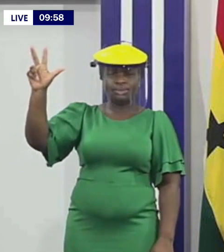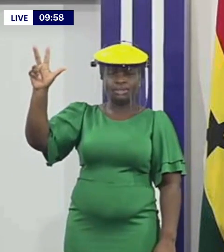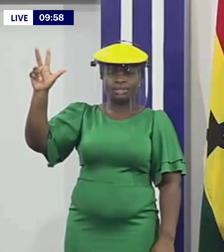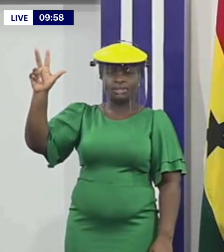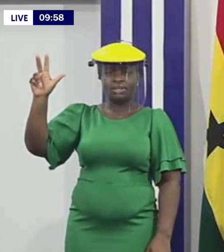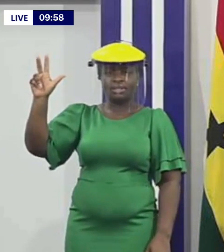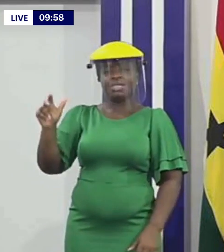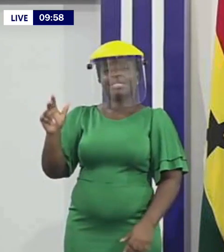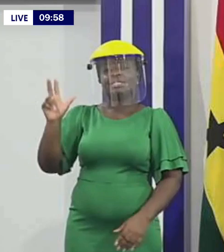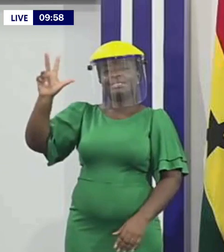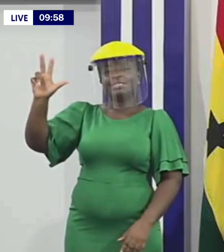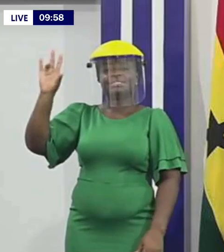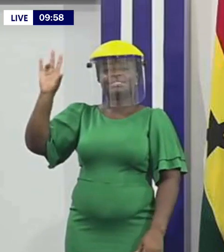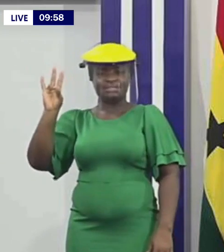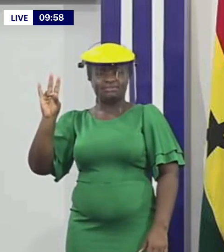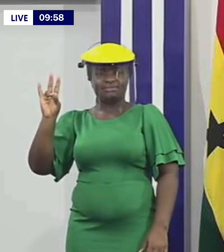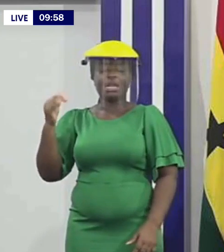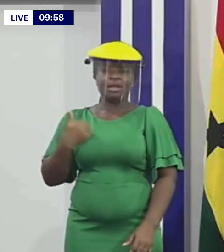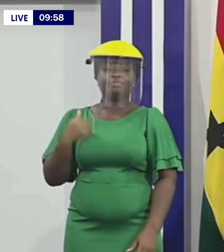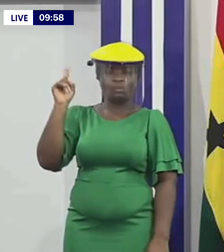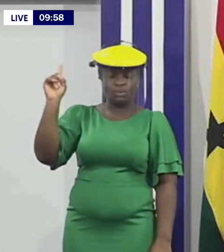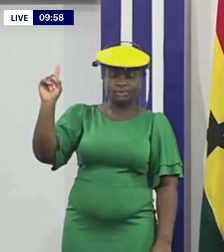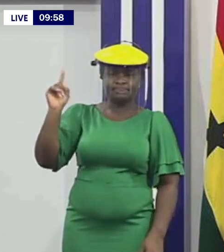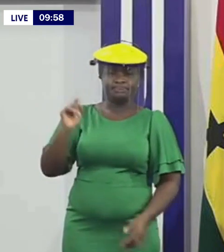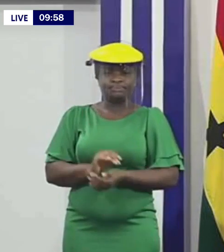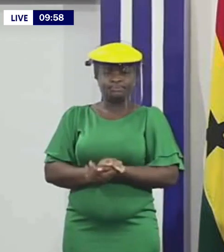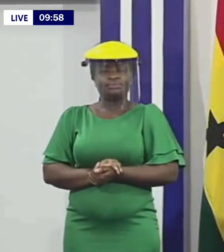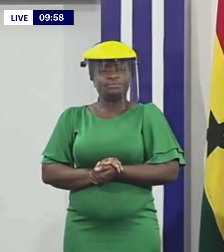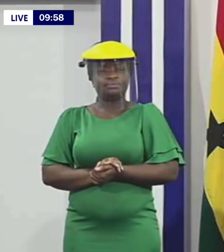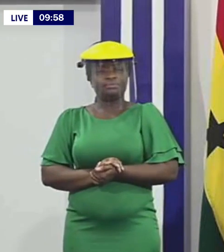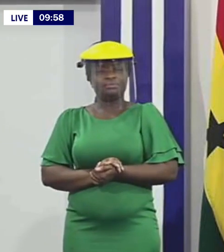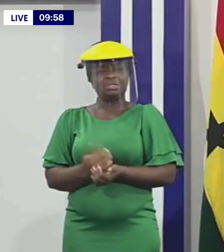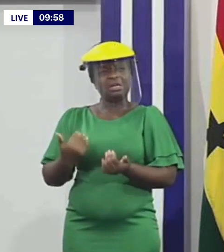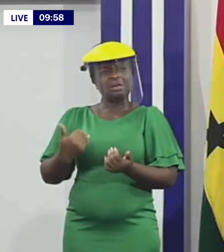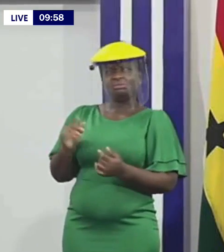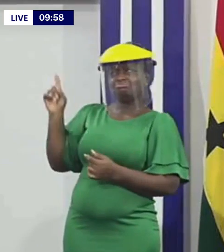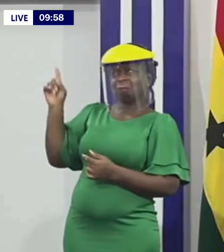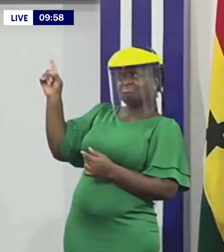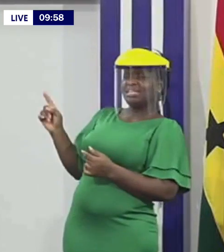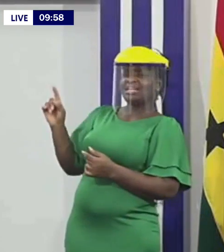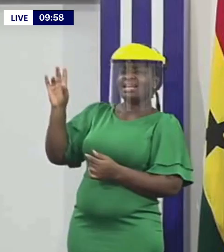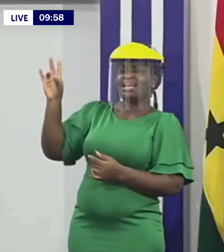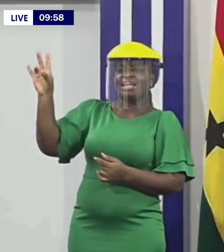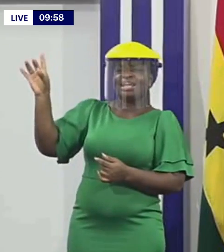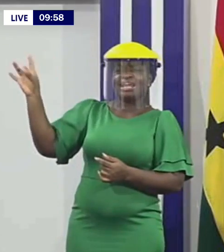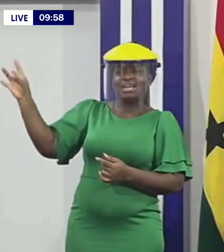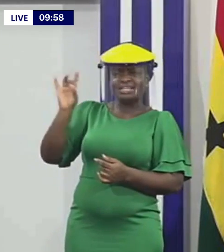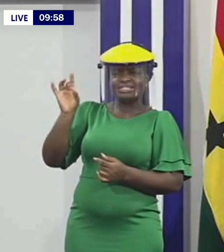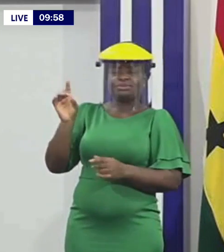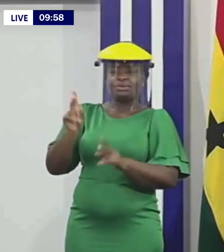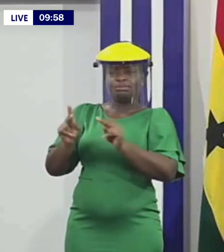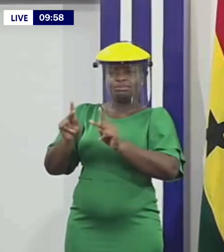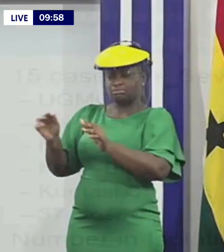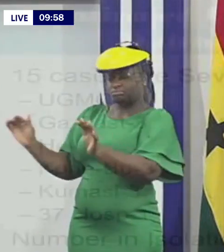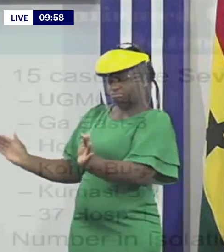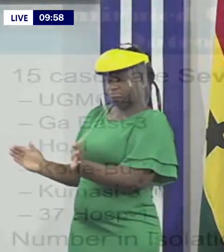and 30 Military Hospital has 1. We have about 800 people in isolation across